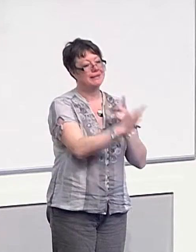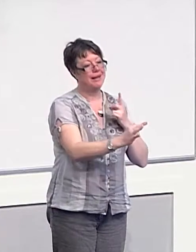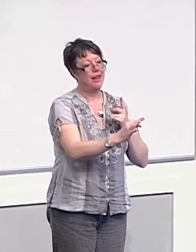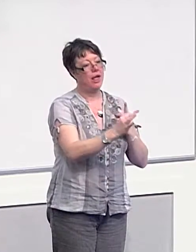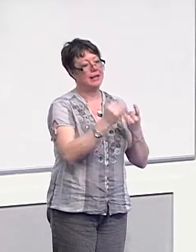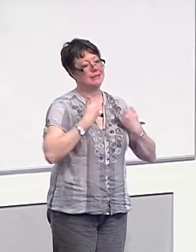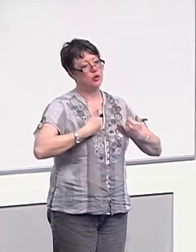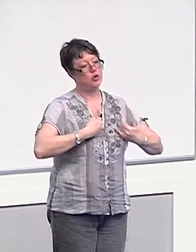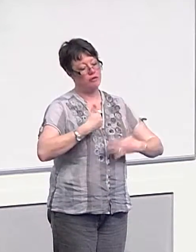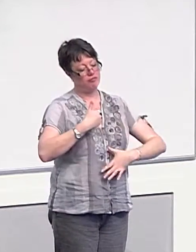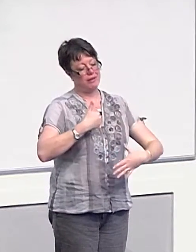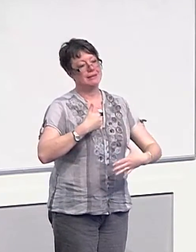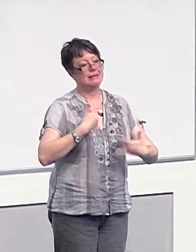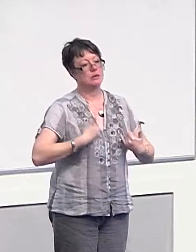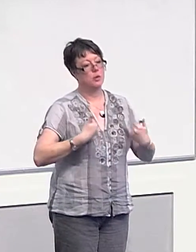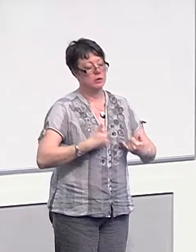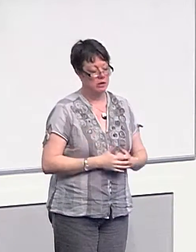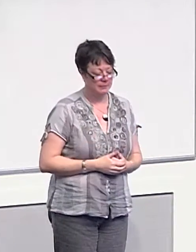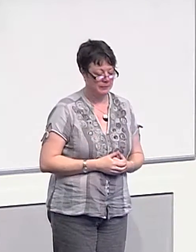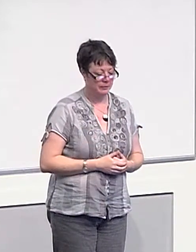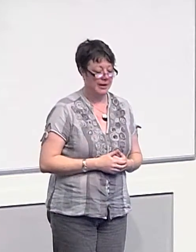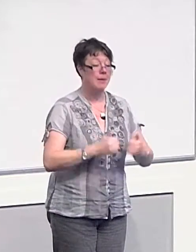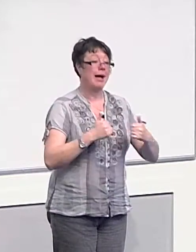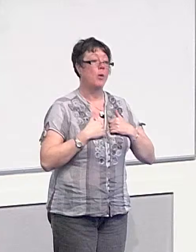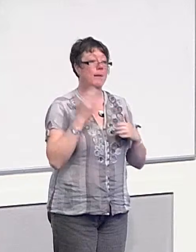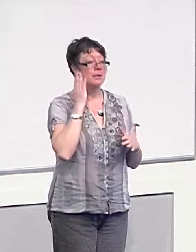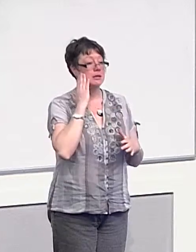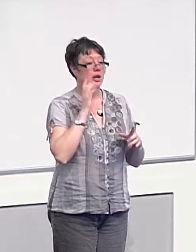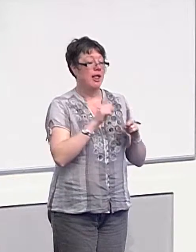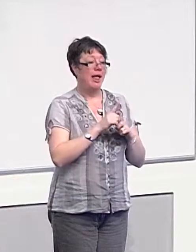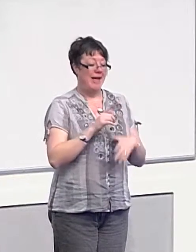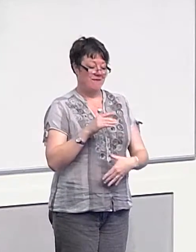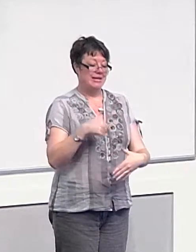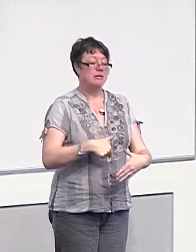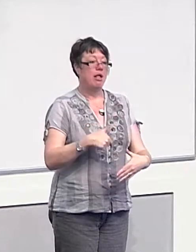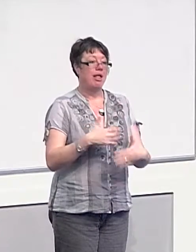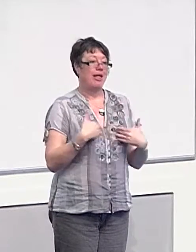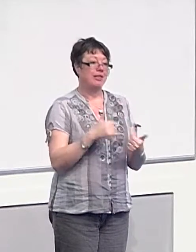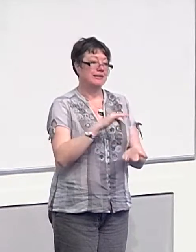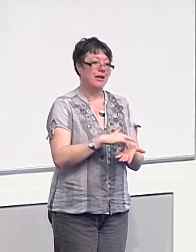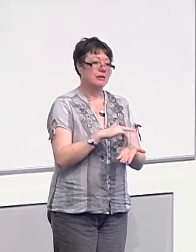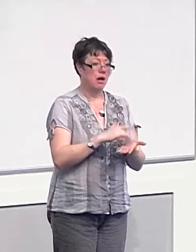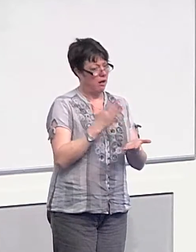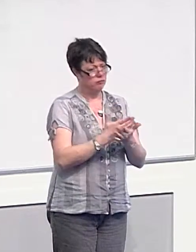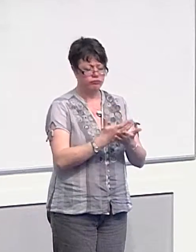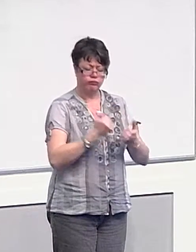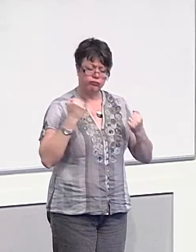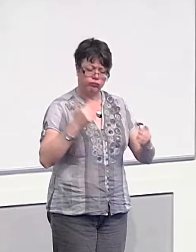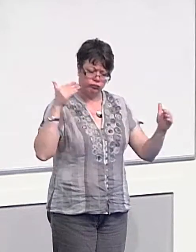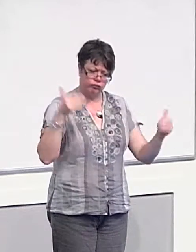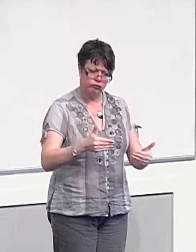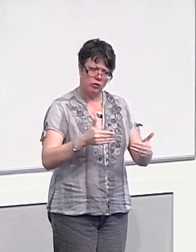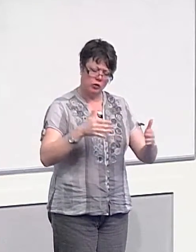our Maternal and Fetal Health Centre works extremely hard on disorders